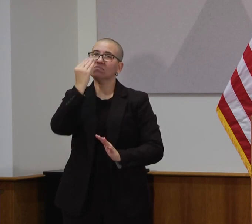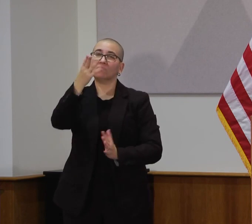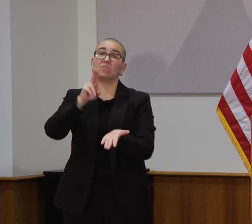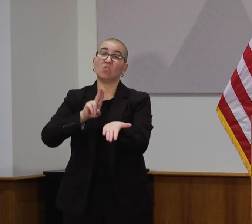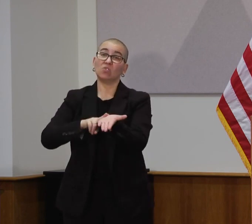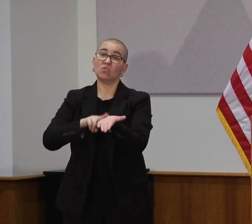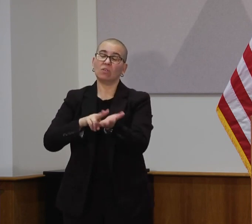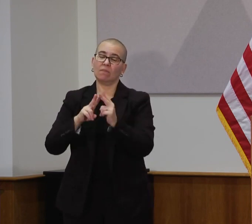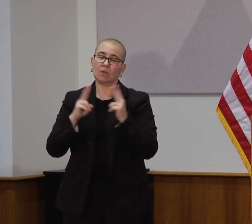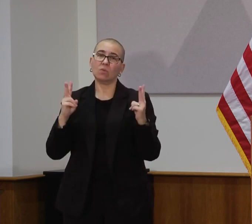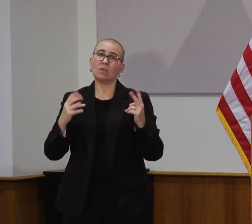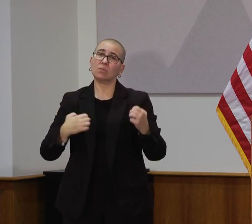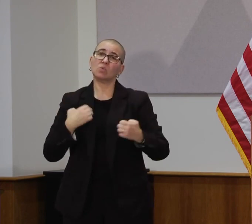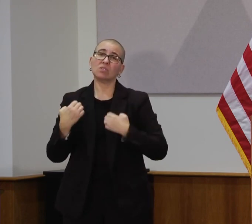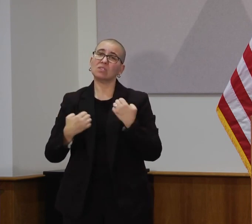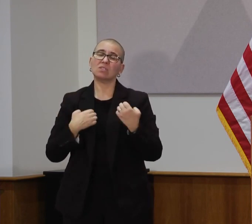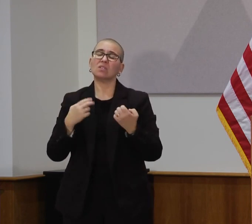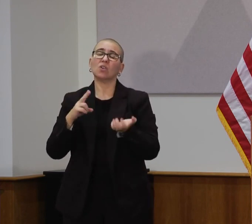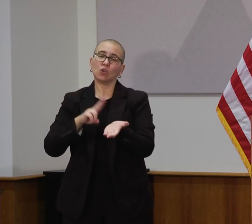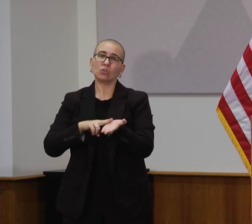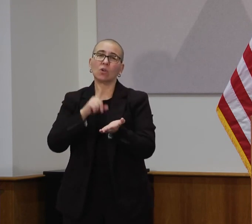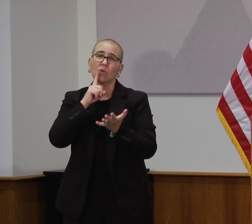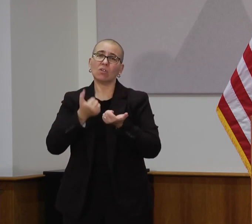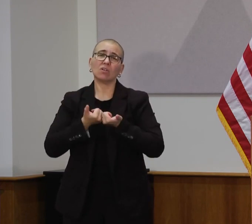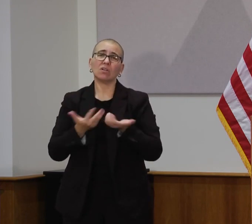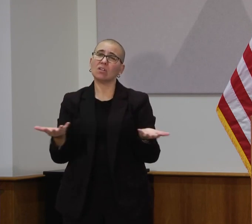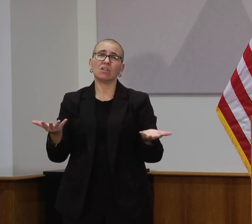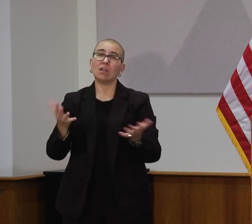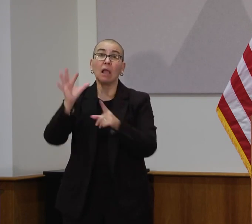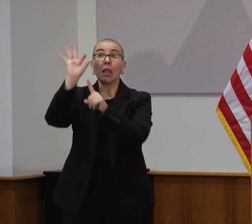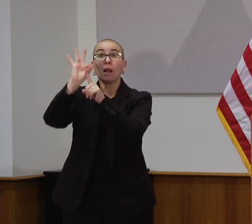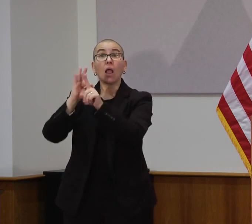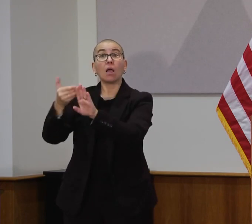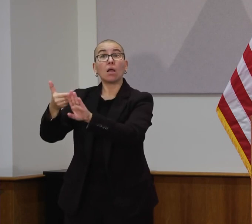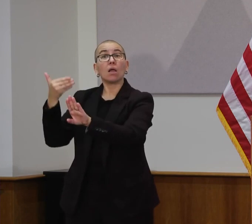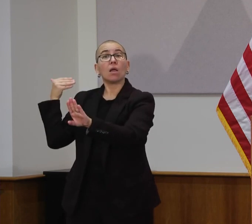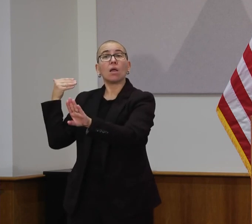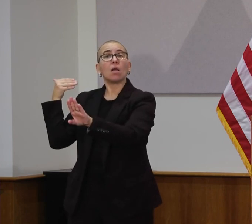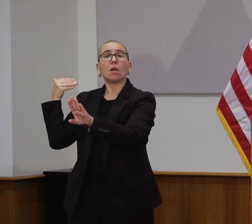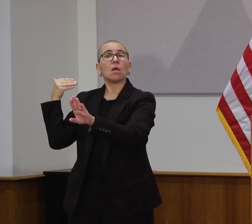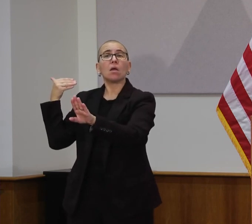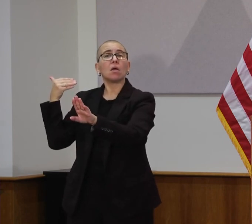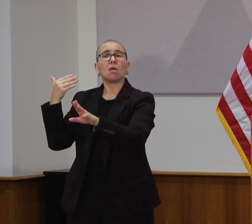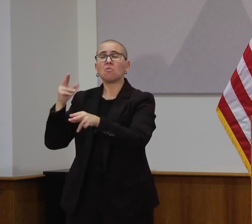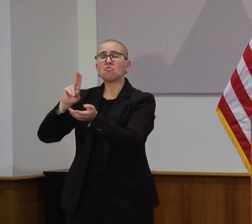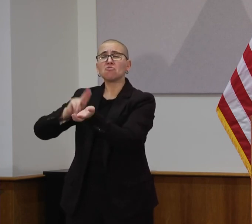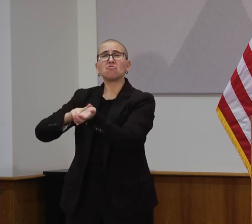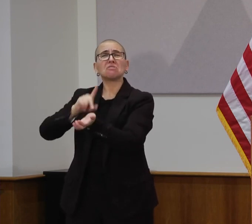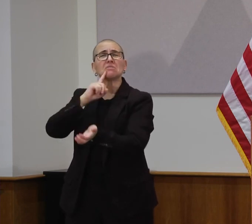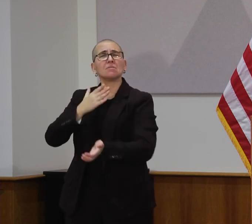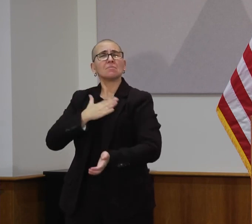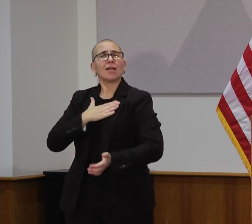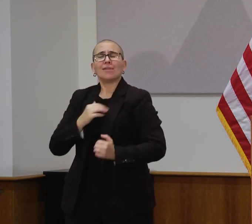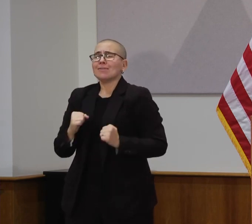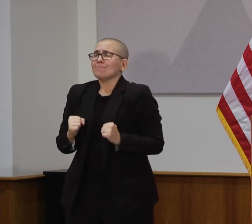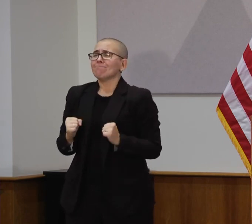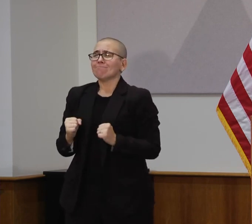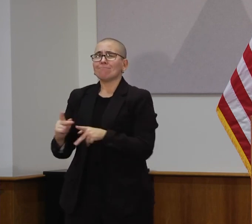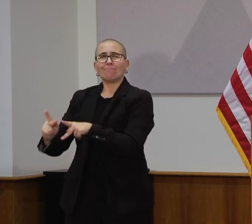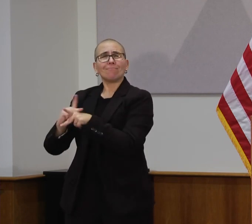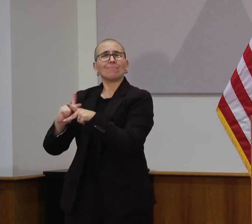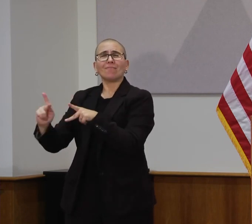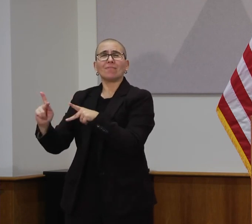toll. Up until 9 months ago, nurse was my only professional title. Suddenly, I had earned a